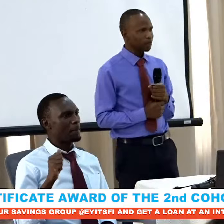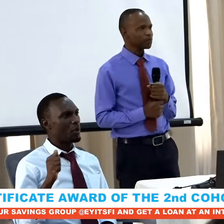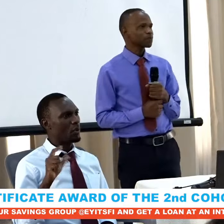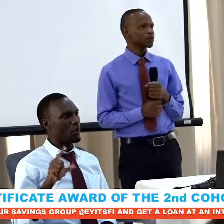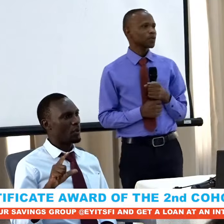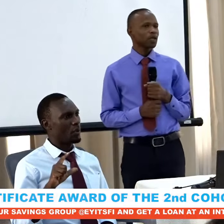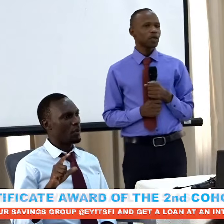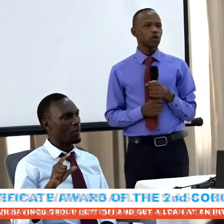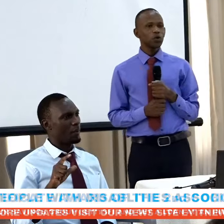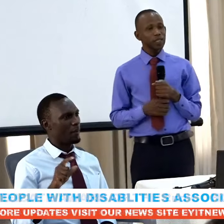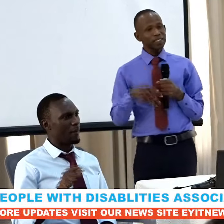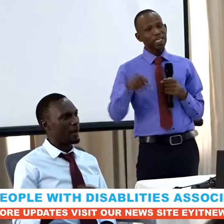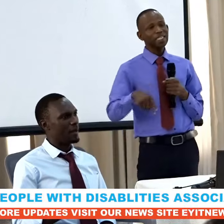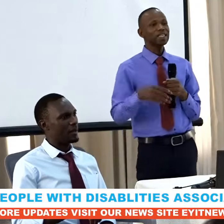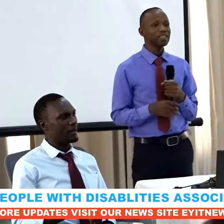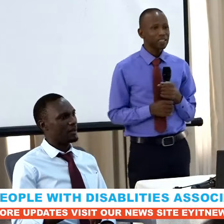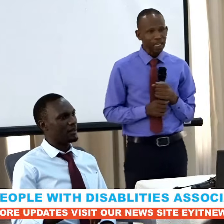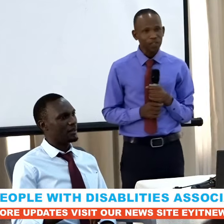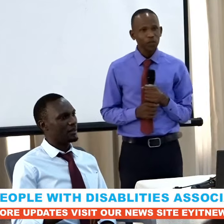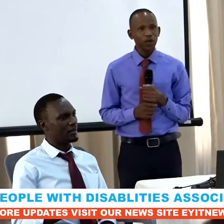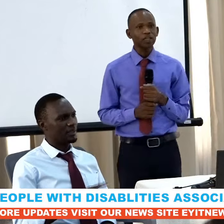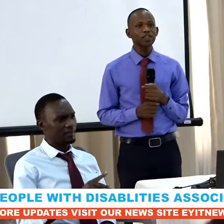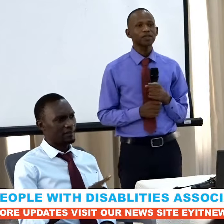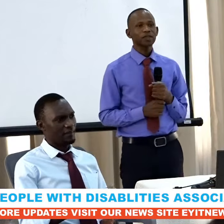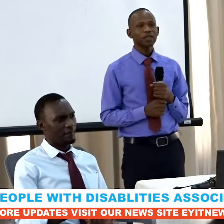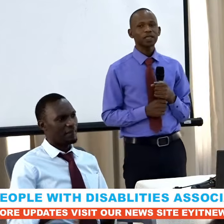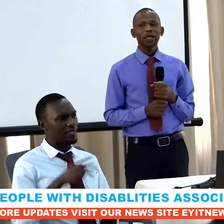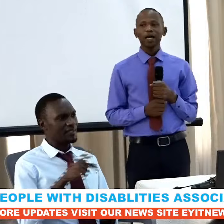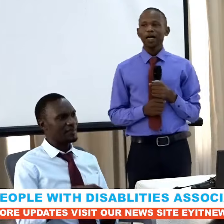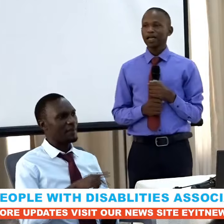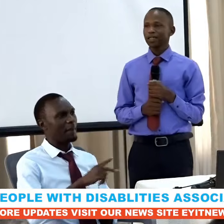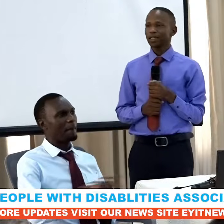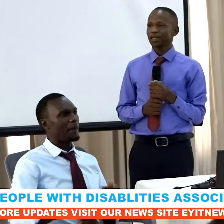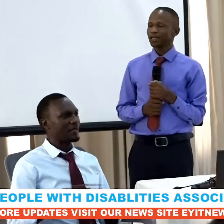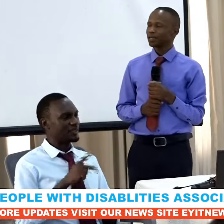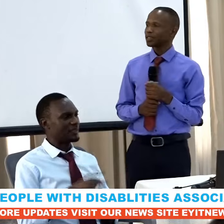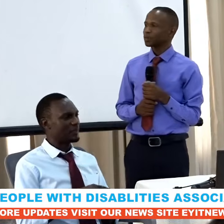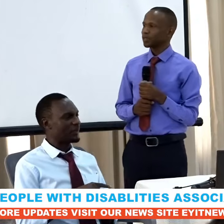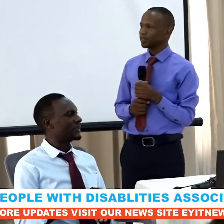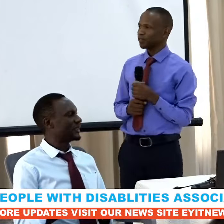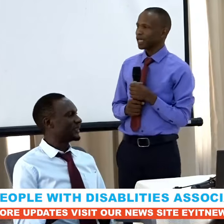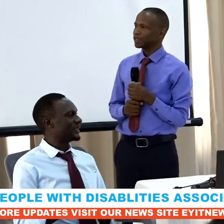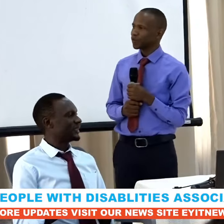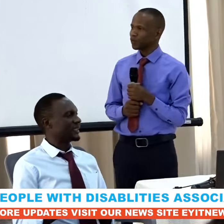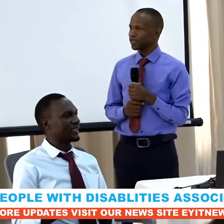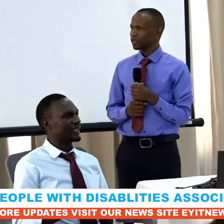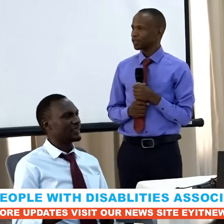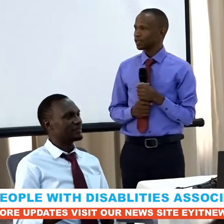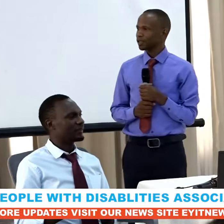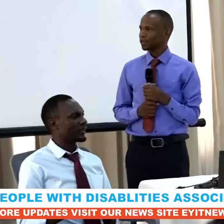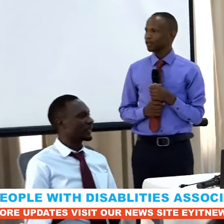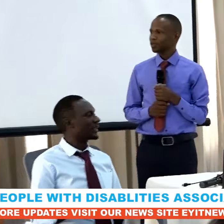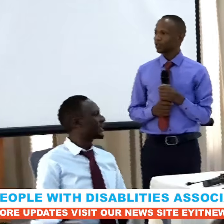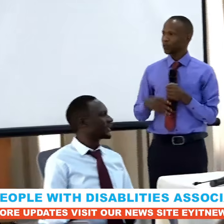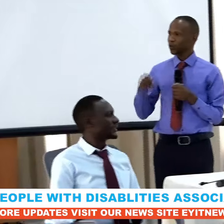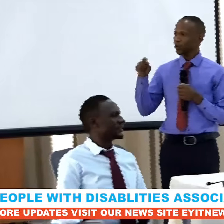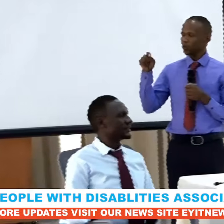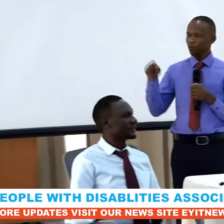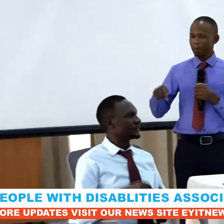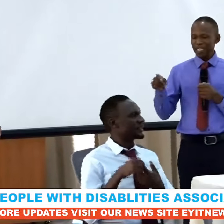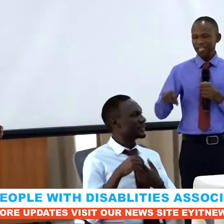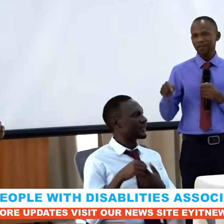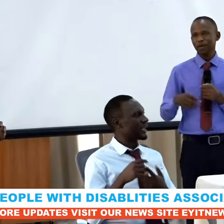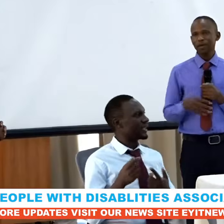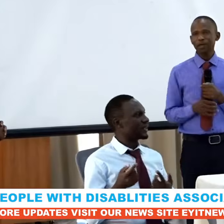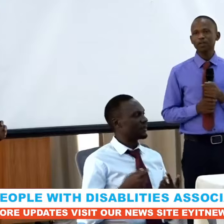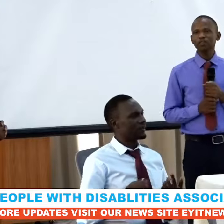Angela, who started this actually, and specifically to me, to